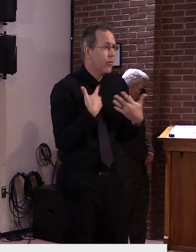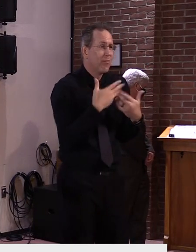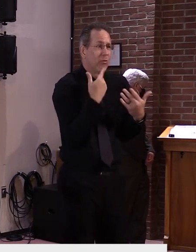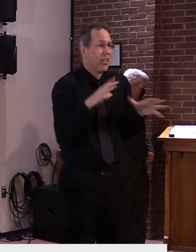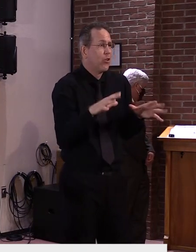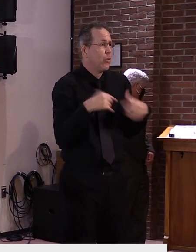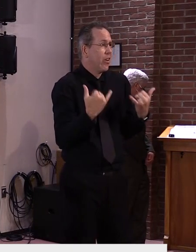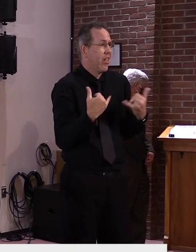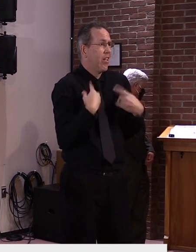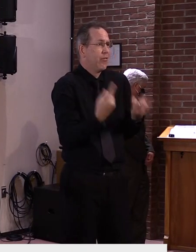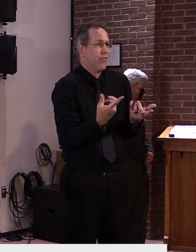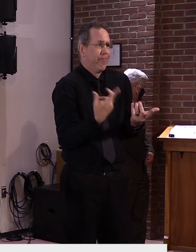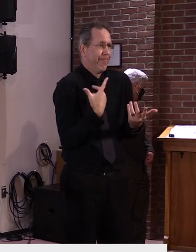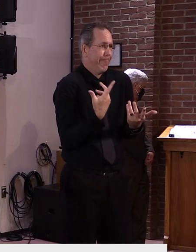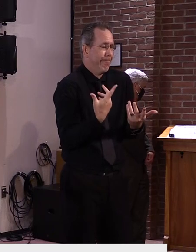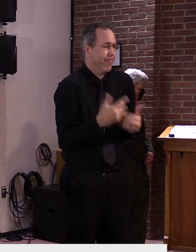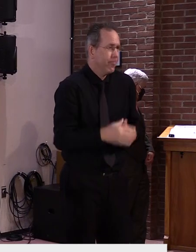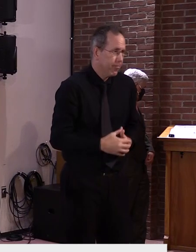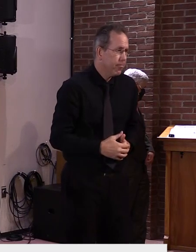Kevin, 7 days.